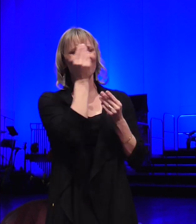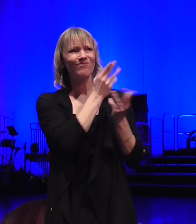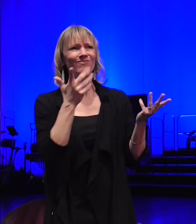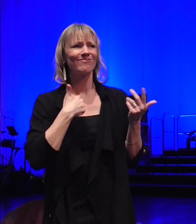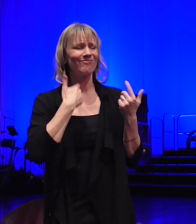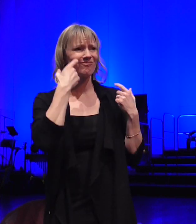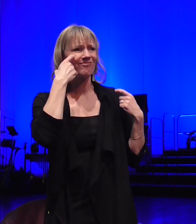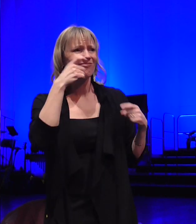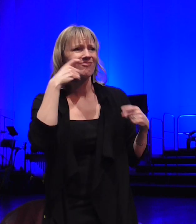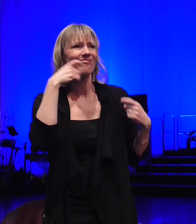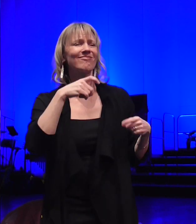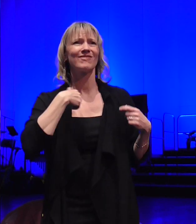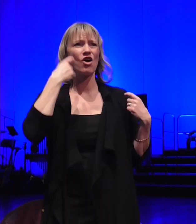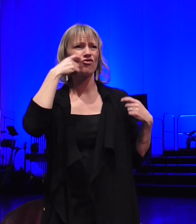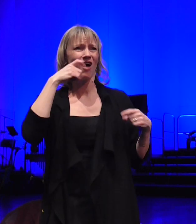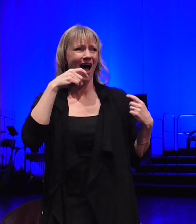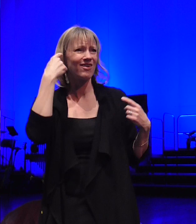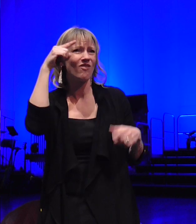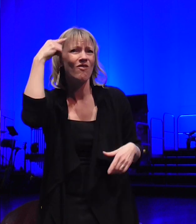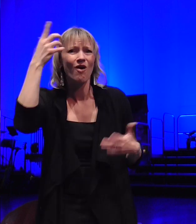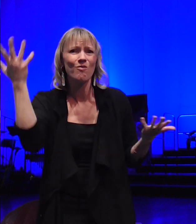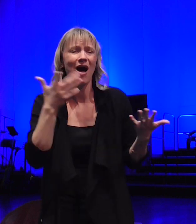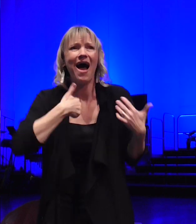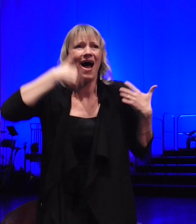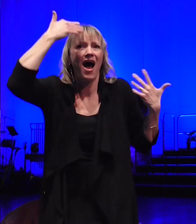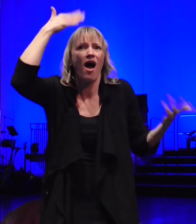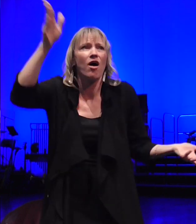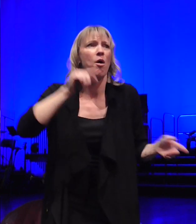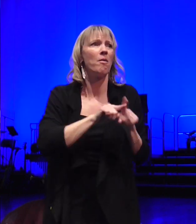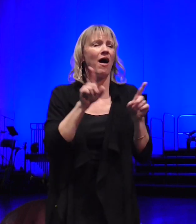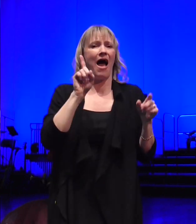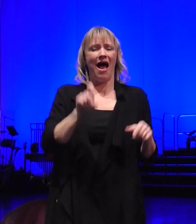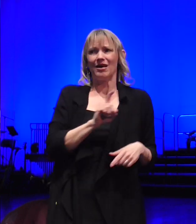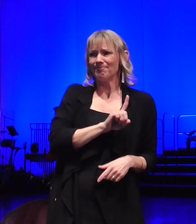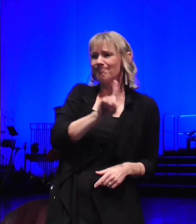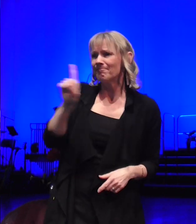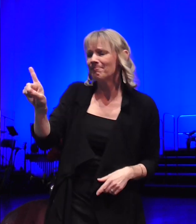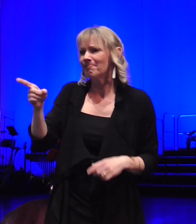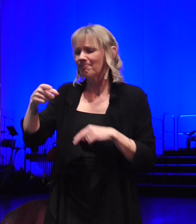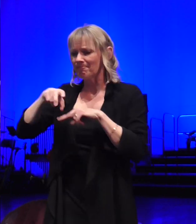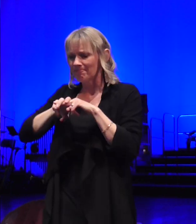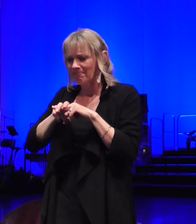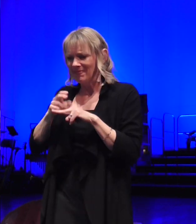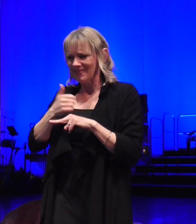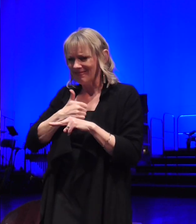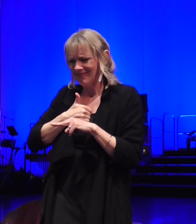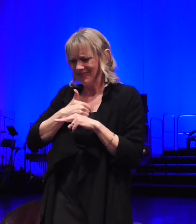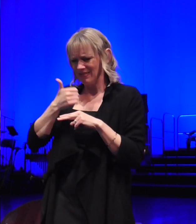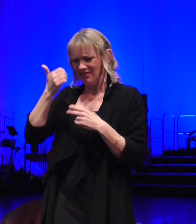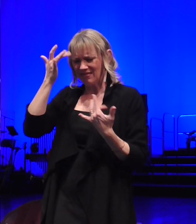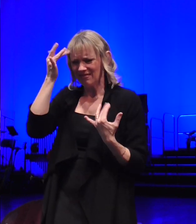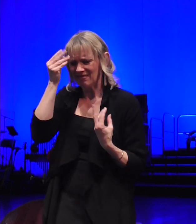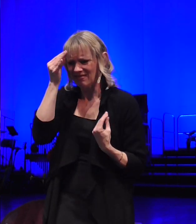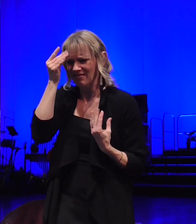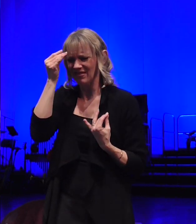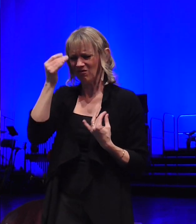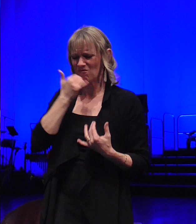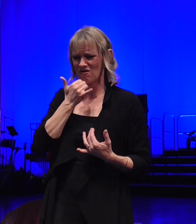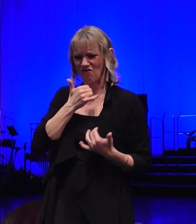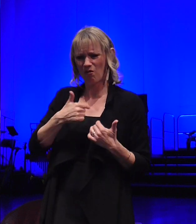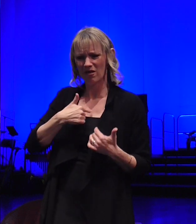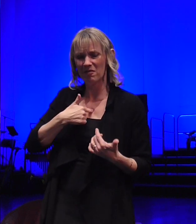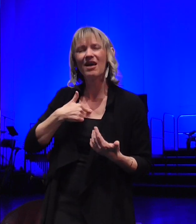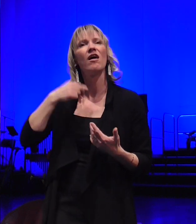I didn't know what I was crying about. I had to go off someplace and sit down and think, what's the matter with me? And I realized I